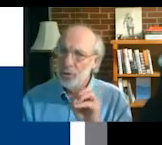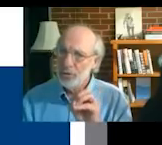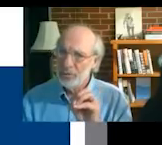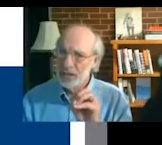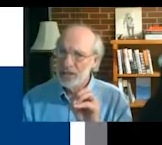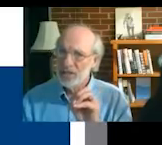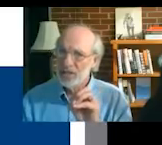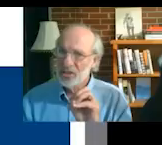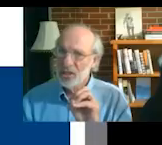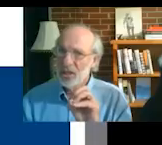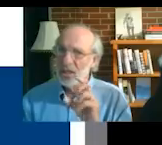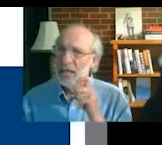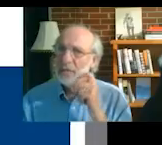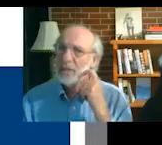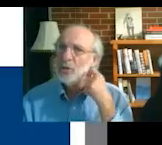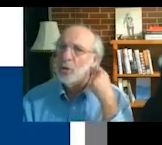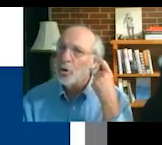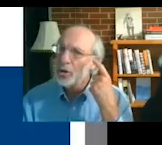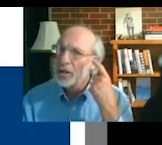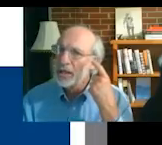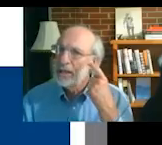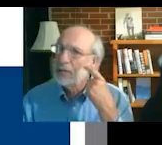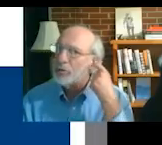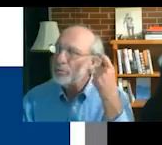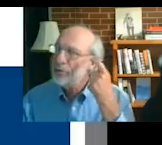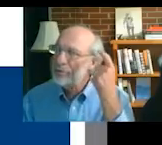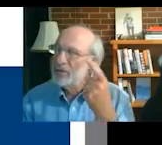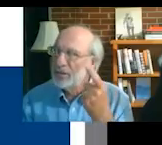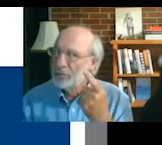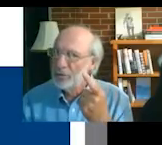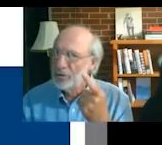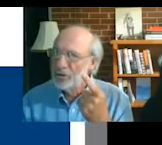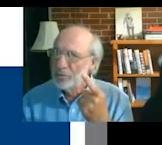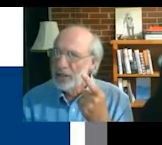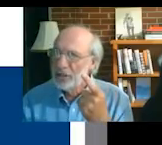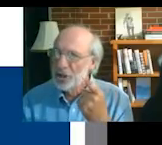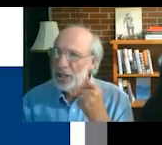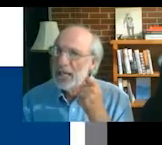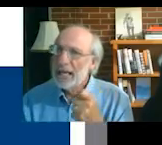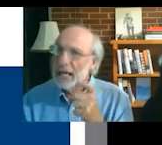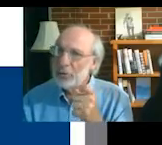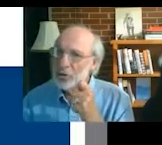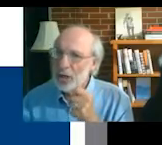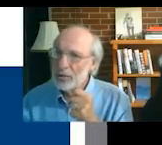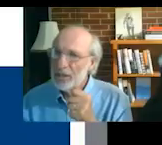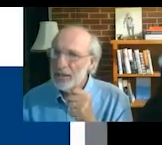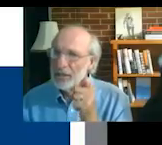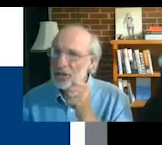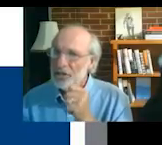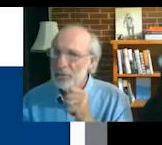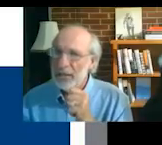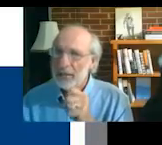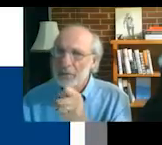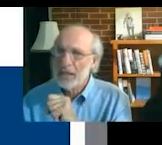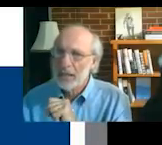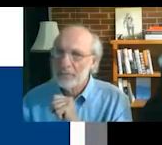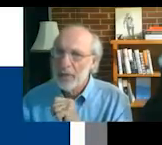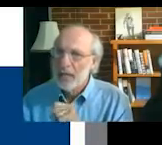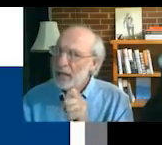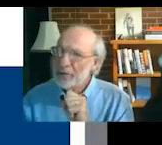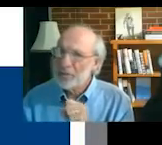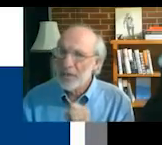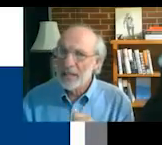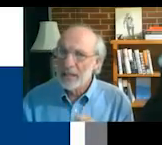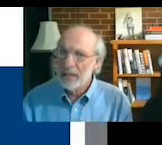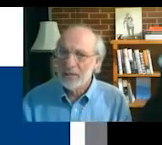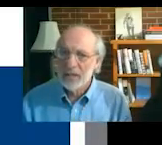language movements can be correlated with movements that produce speech. And I will talk about that in just a minute, but